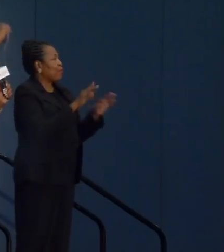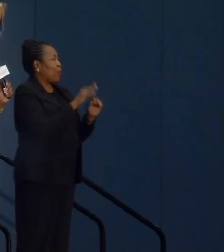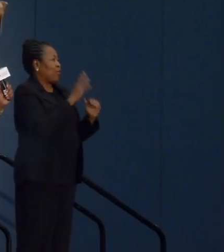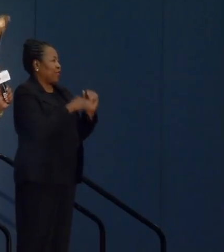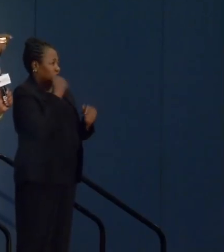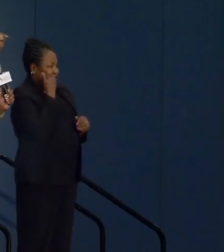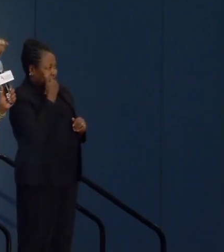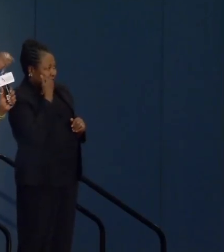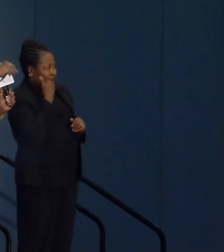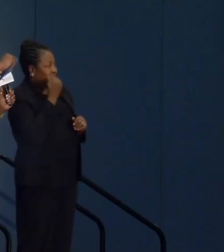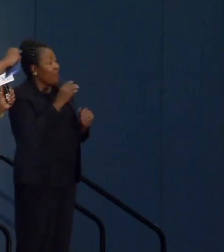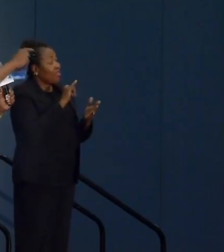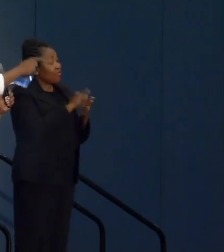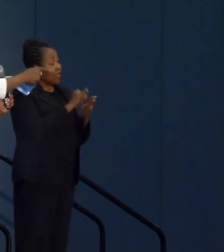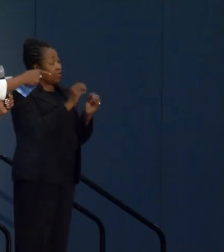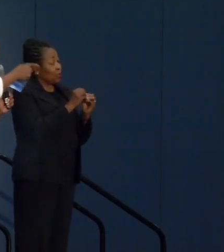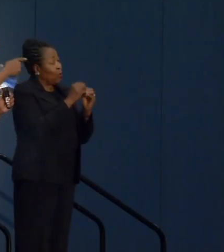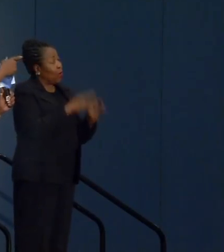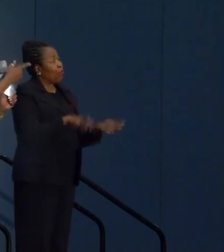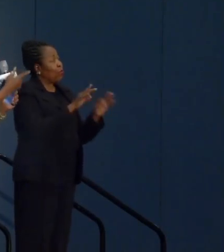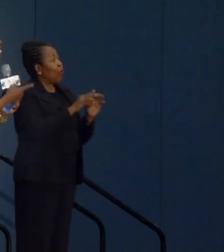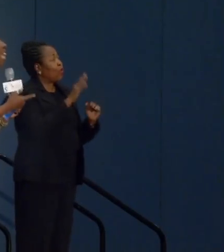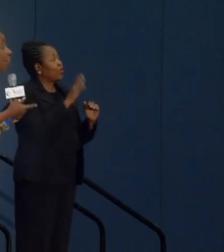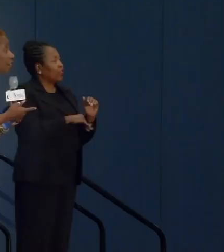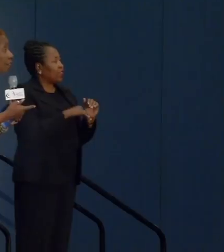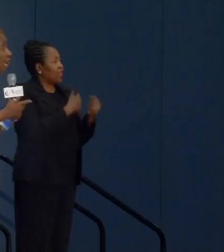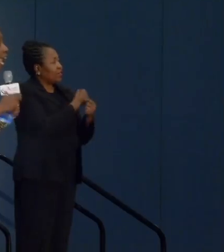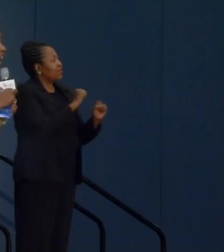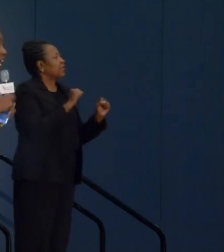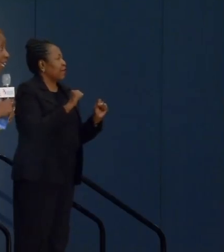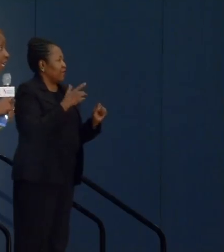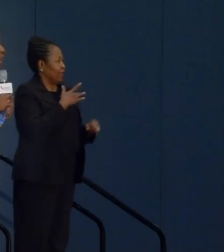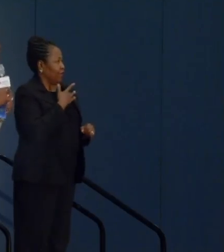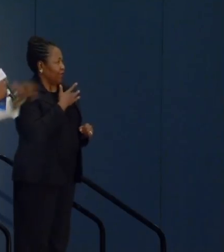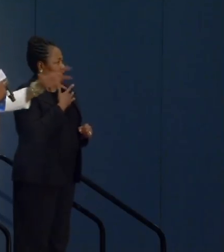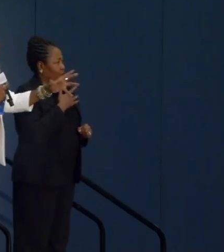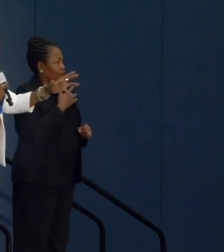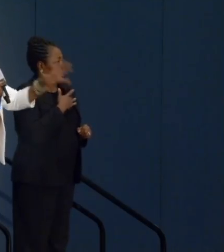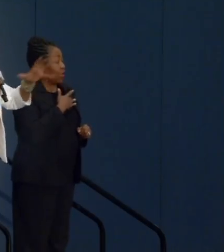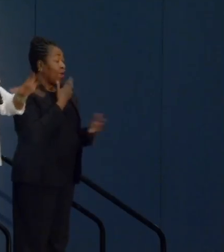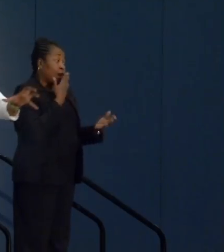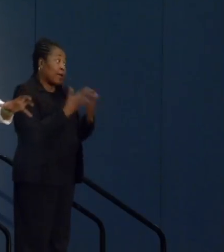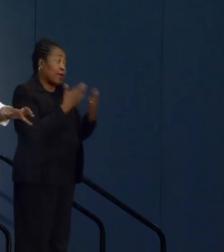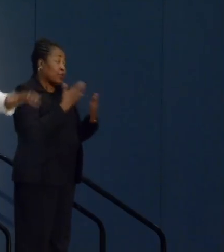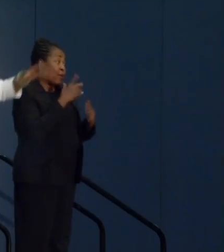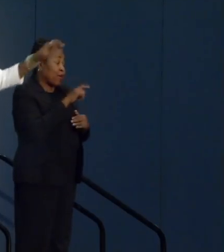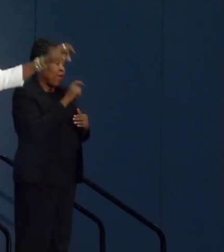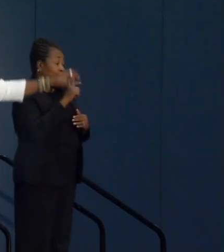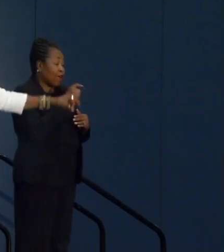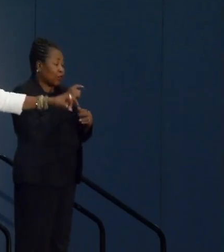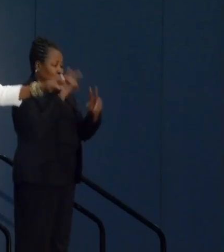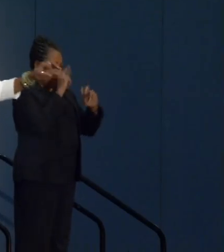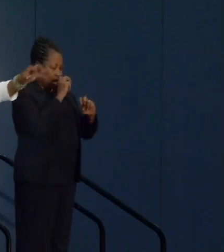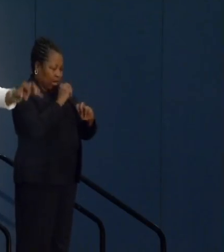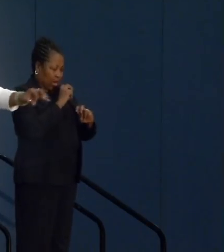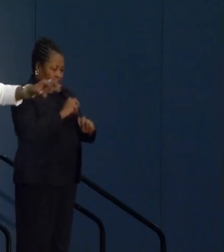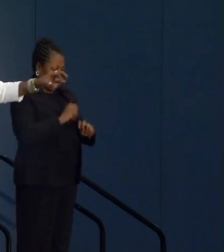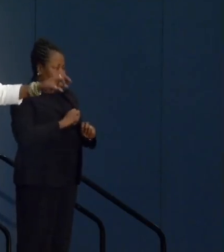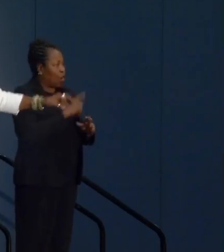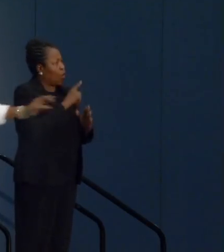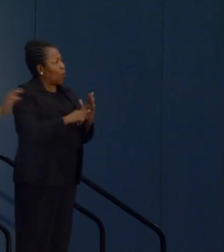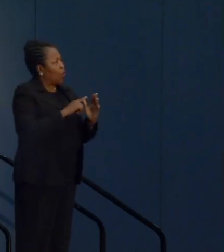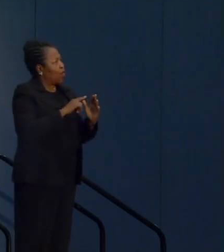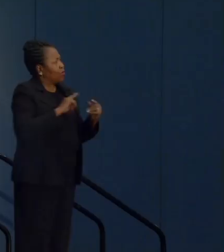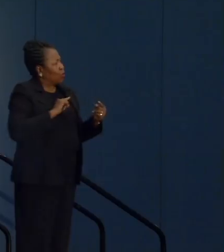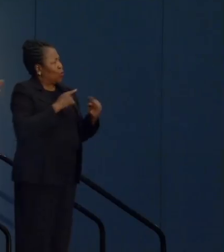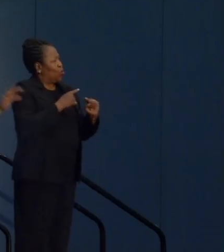shy. You have to make that more important than being safe. And you may have to look at what wounds or challenges